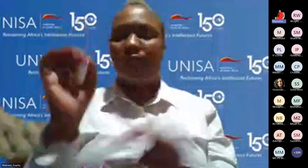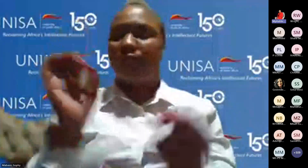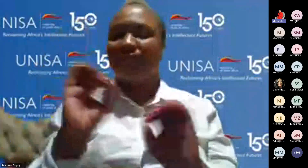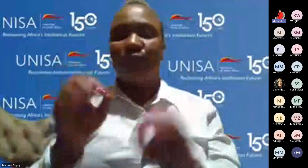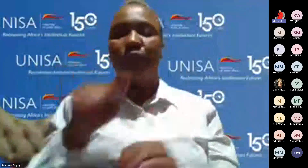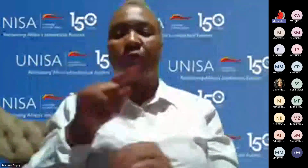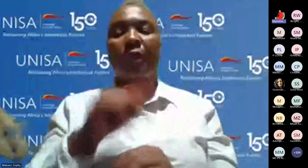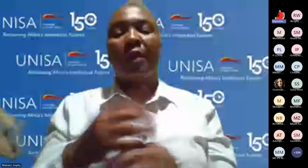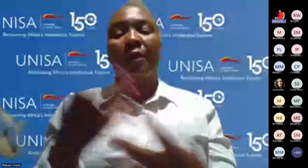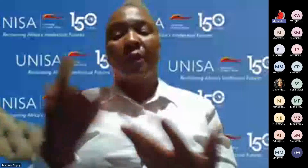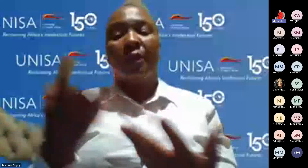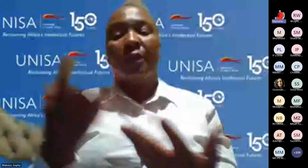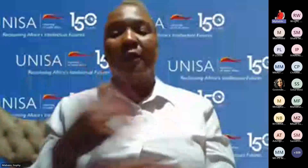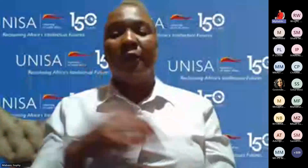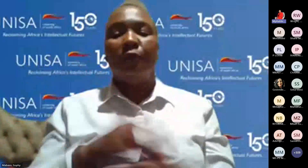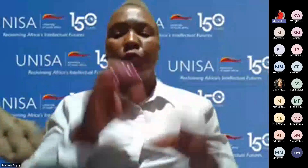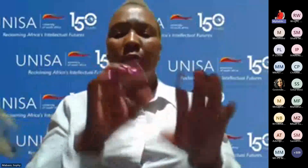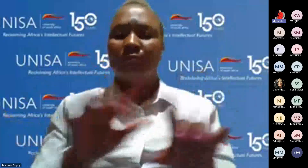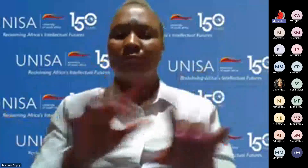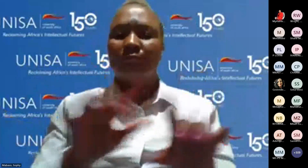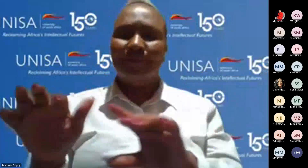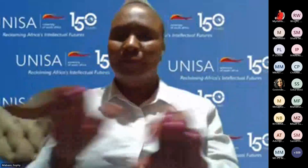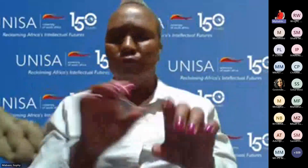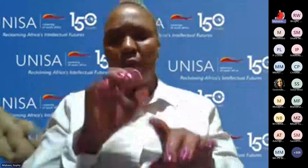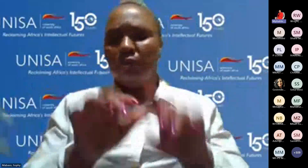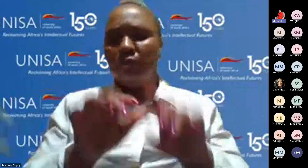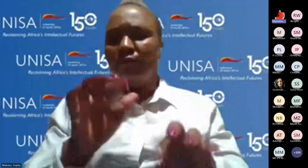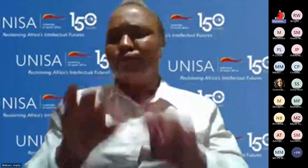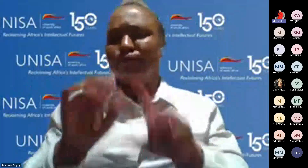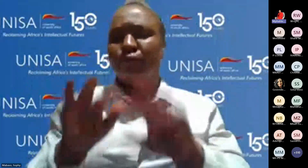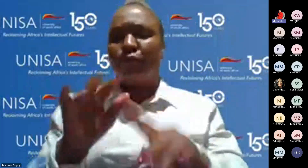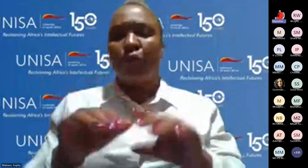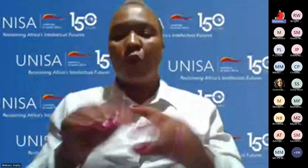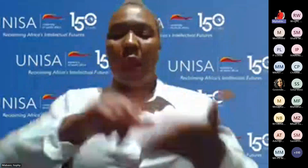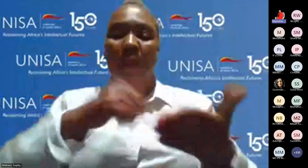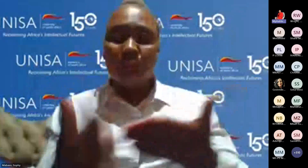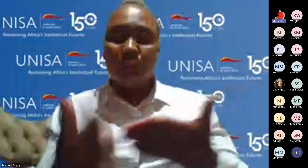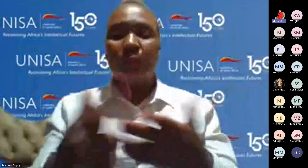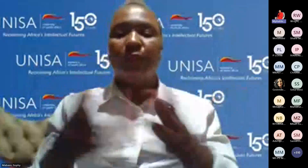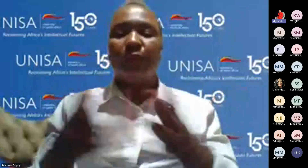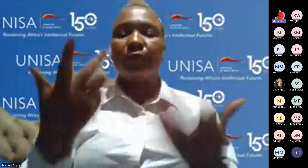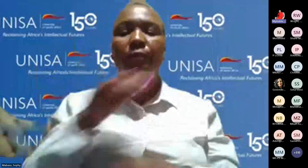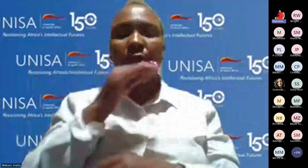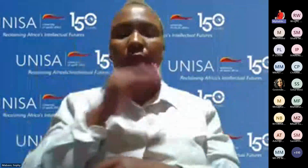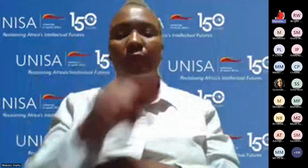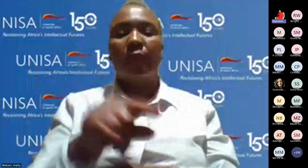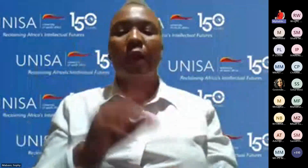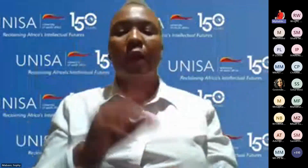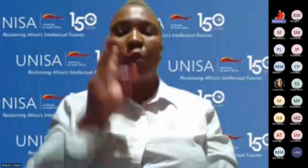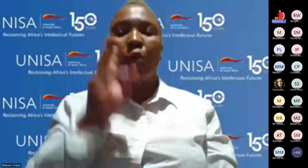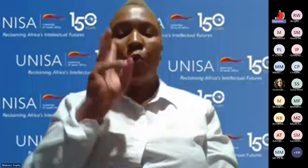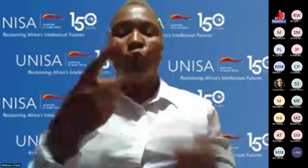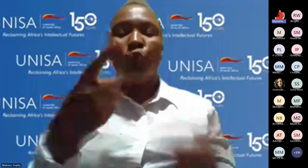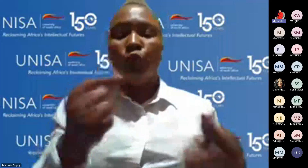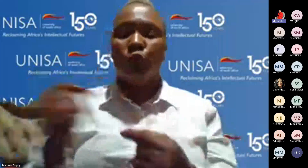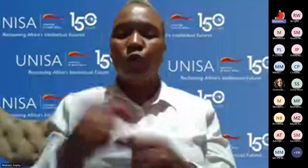And if you were typing on the laptop or desktop, you are going to